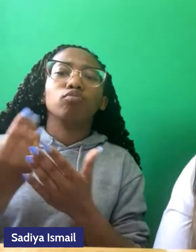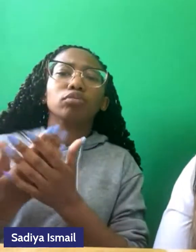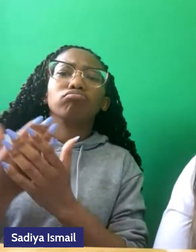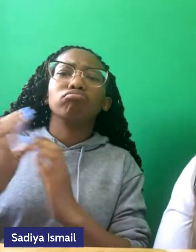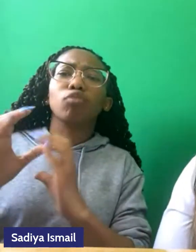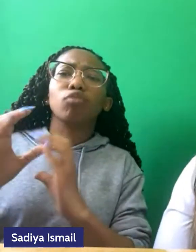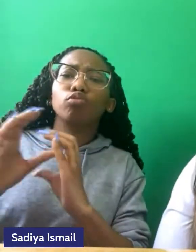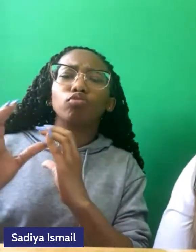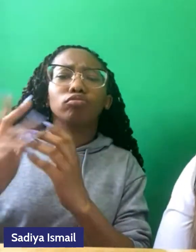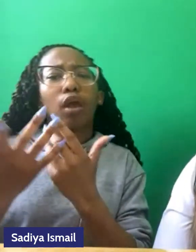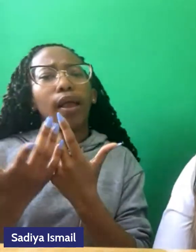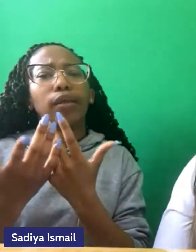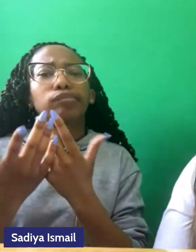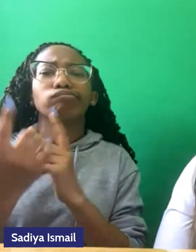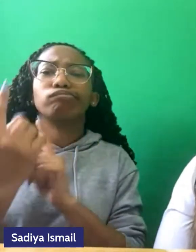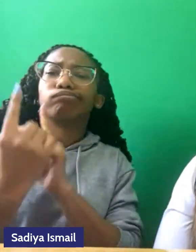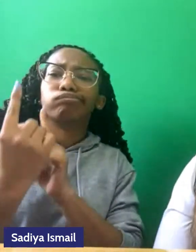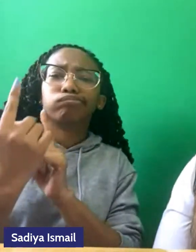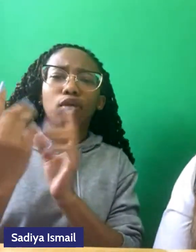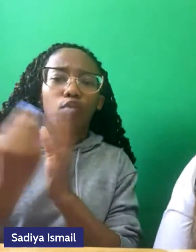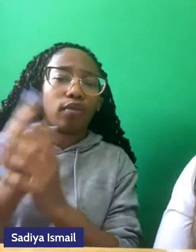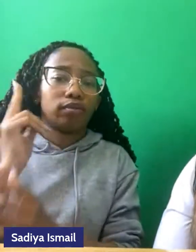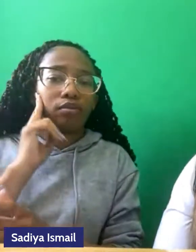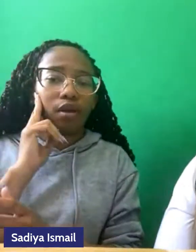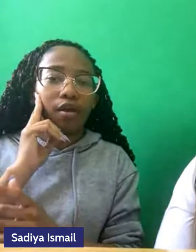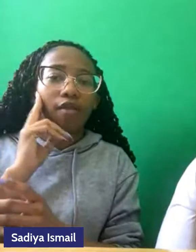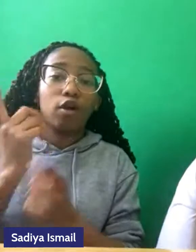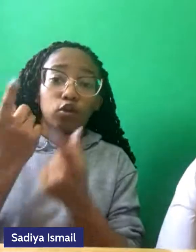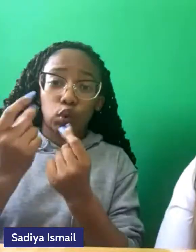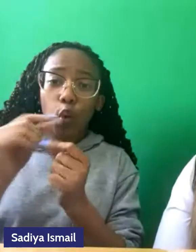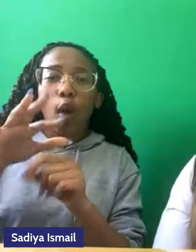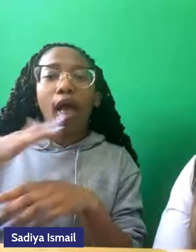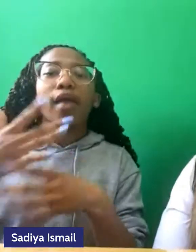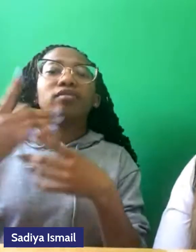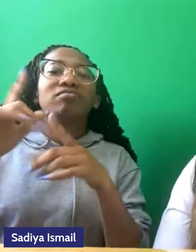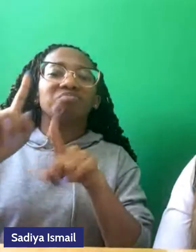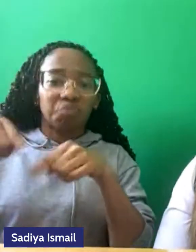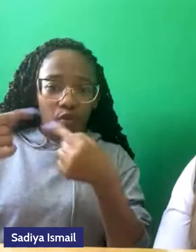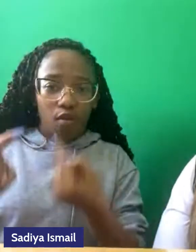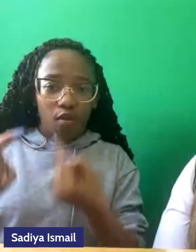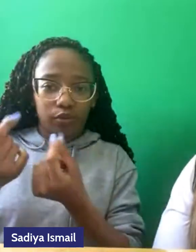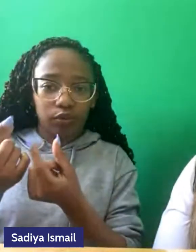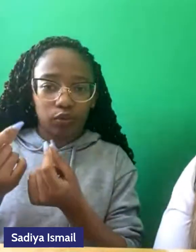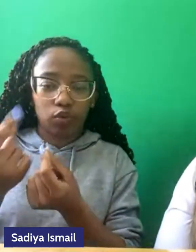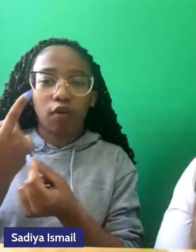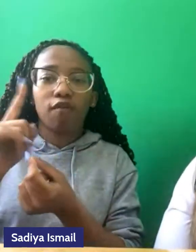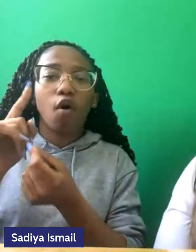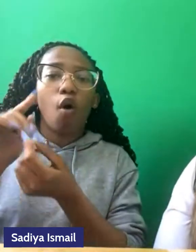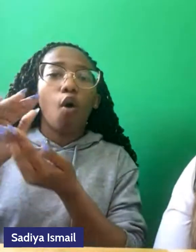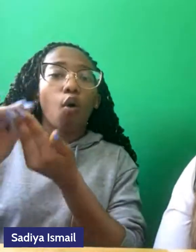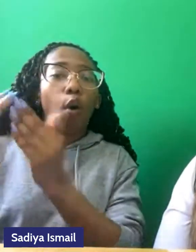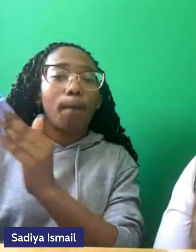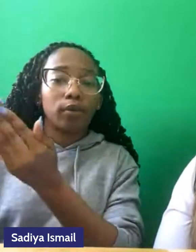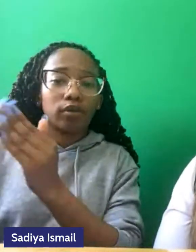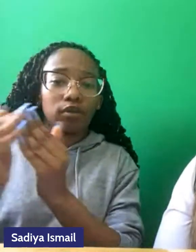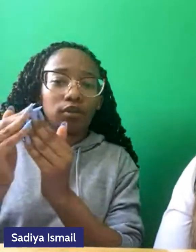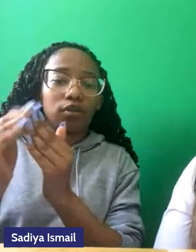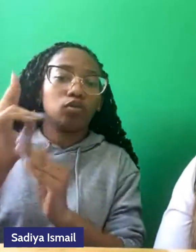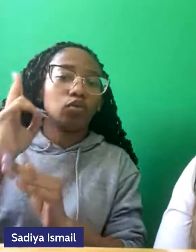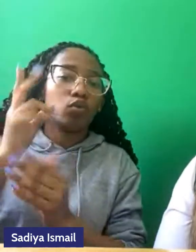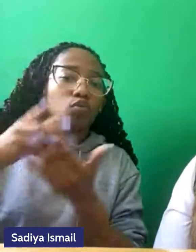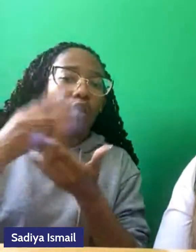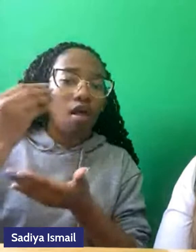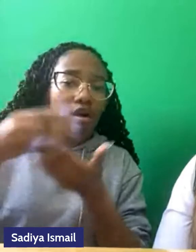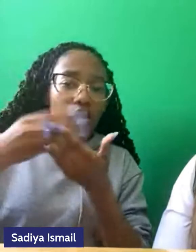the deaf, the do's and the don'ts. So it's very important, I think, for the community to learn about deaf culture,